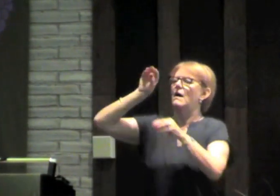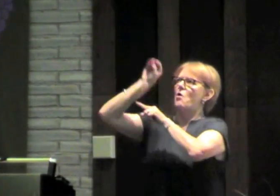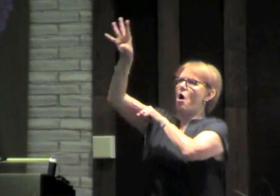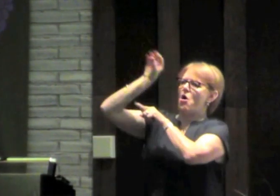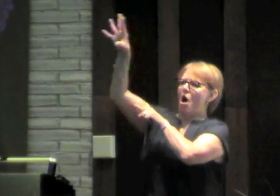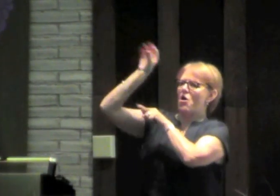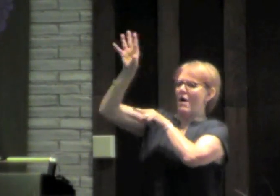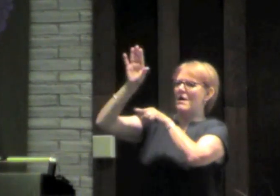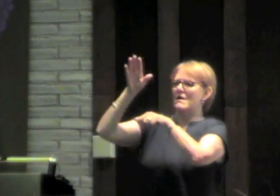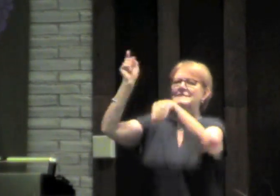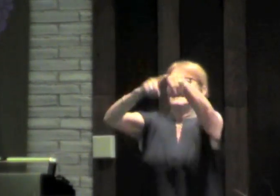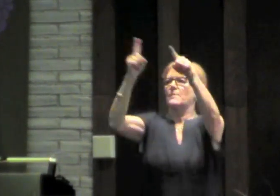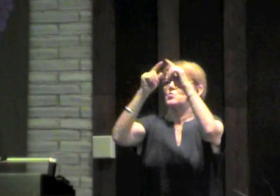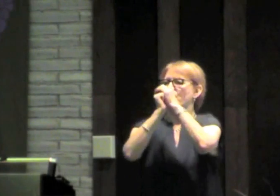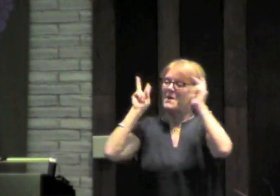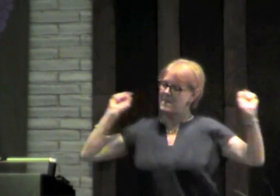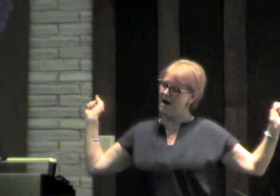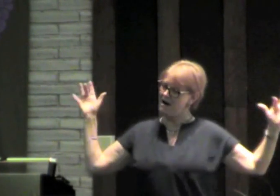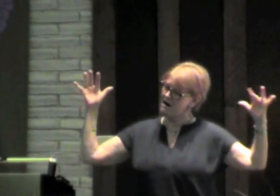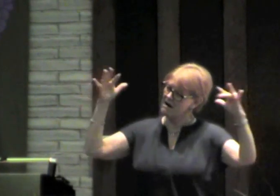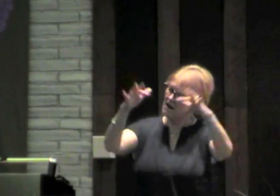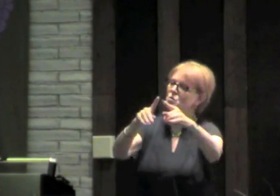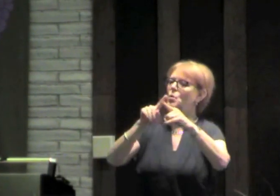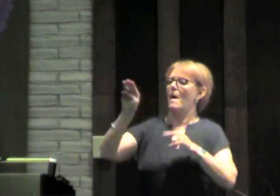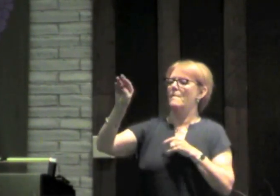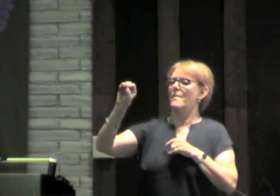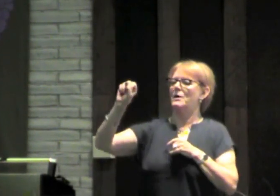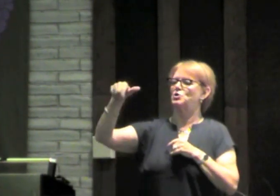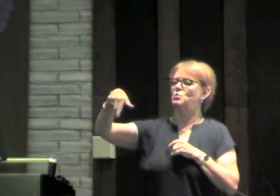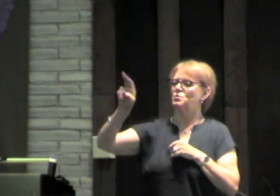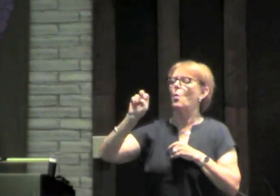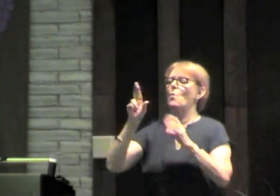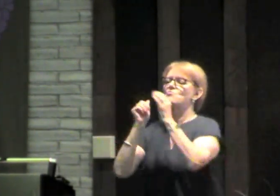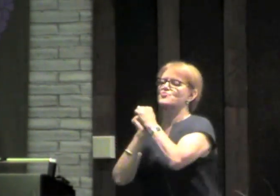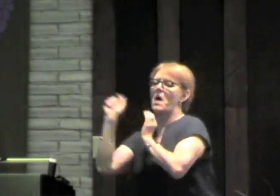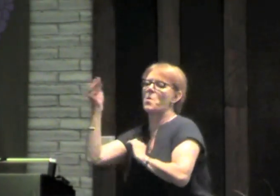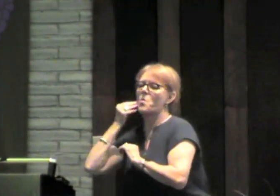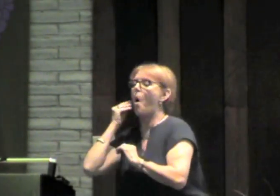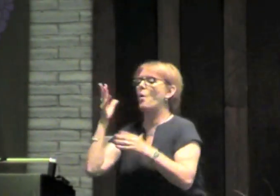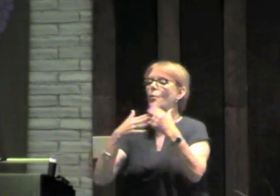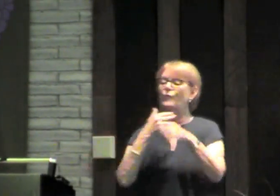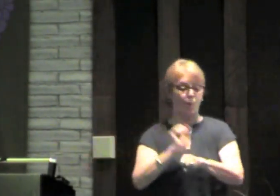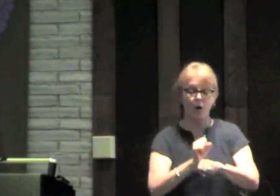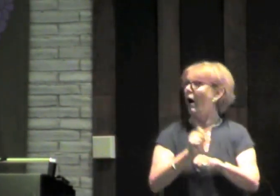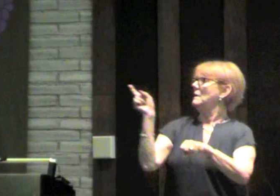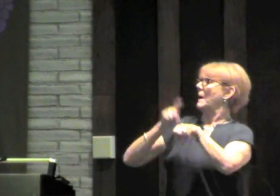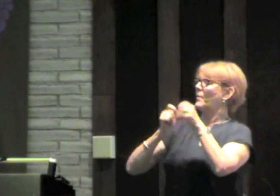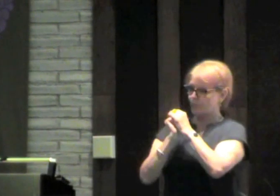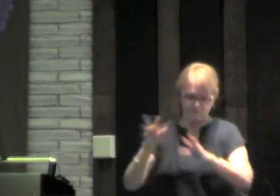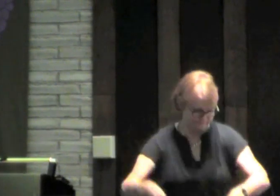have the minaret that has the call to prayer, and then people all flock to the mosque, or they pray at home, or wherever they are. If they're